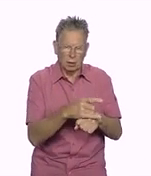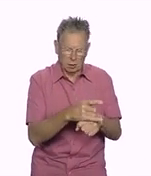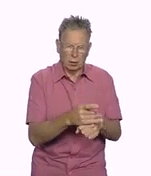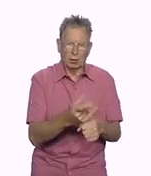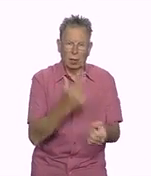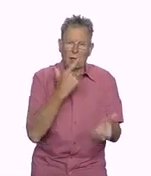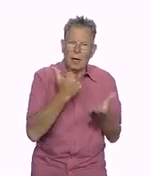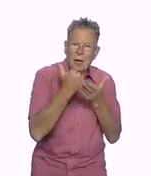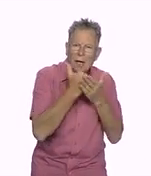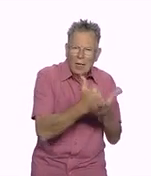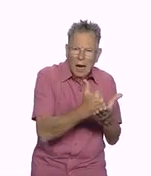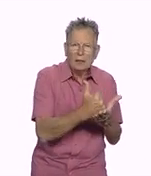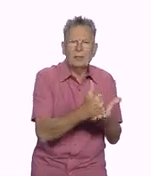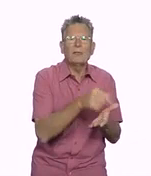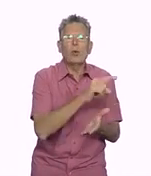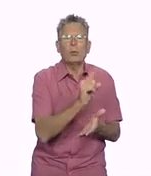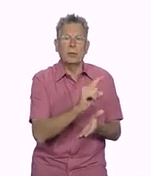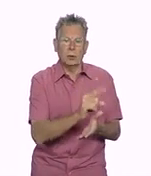Medical Practice.